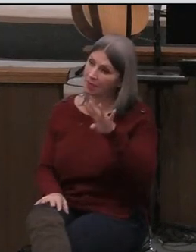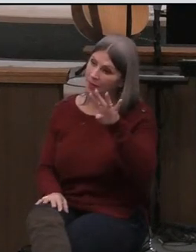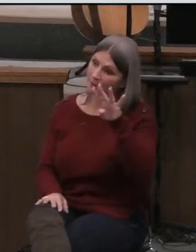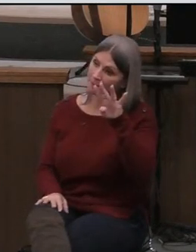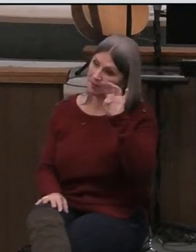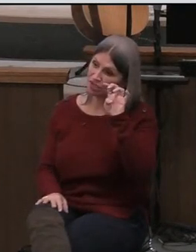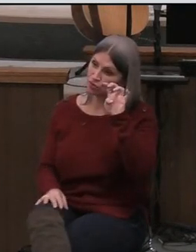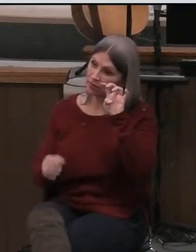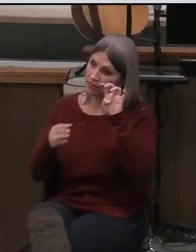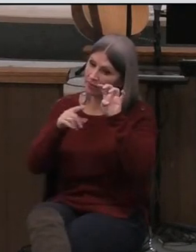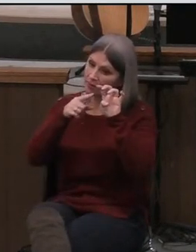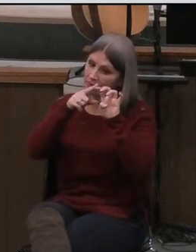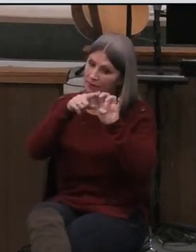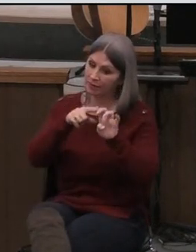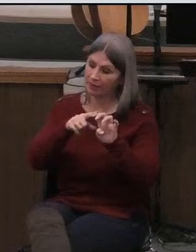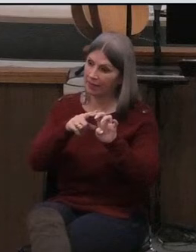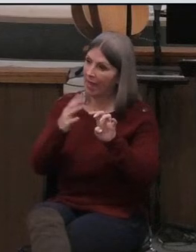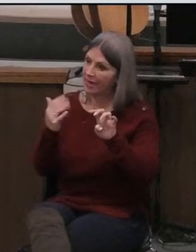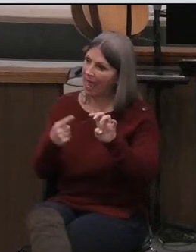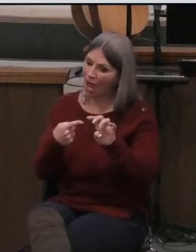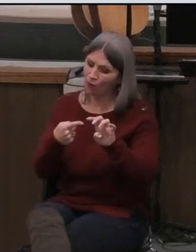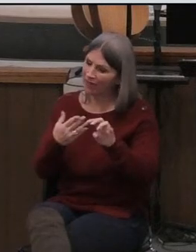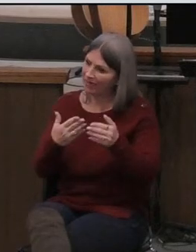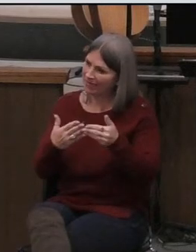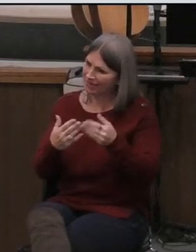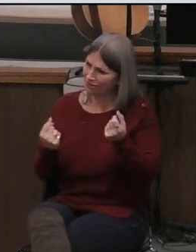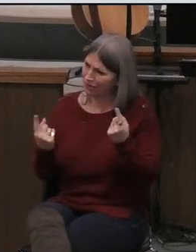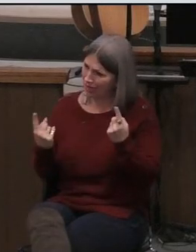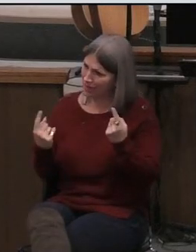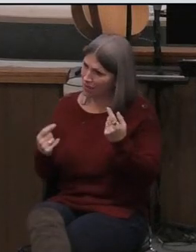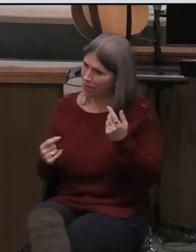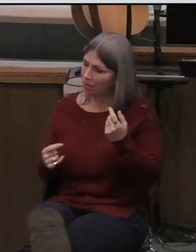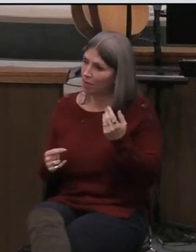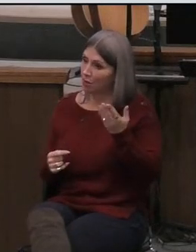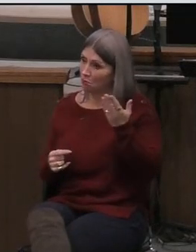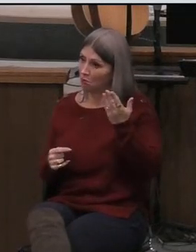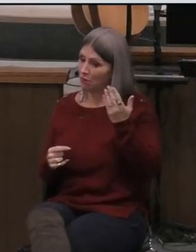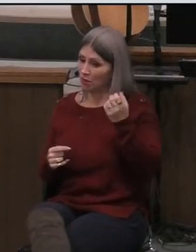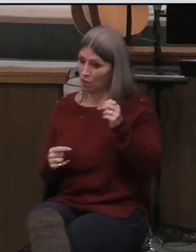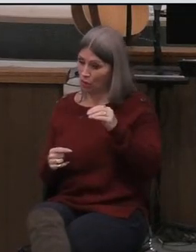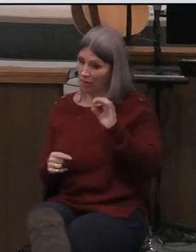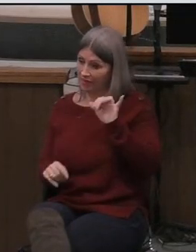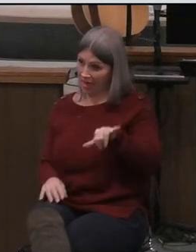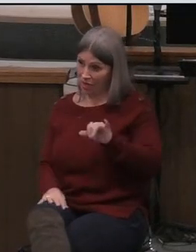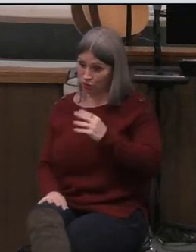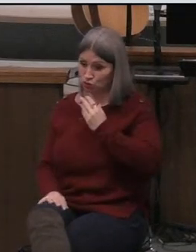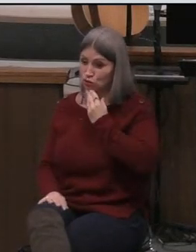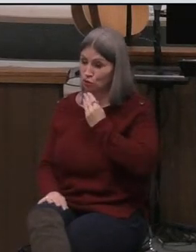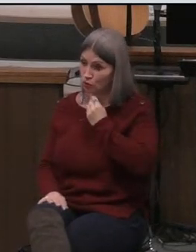once revealed, are plain and simple. The Jewish mysteries